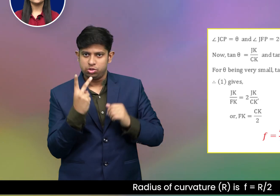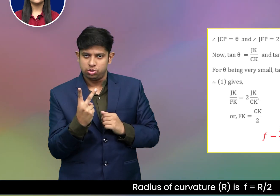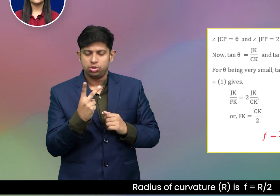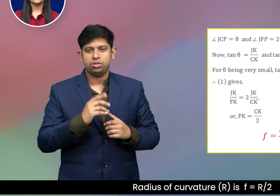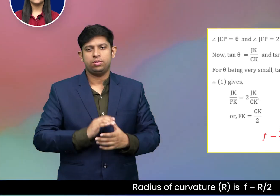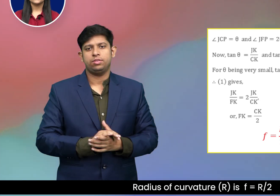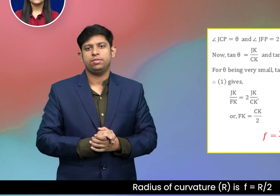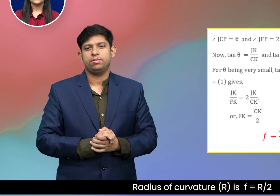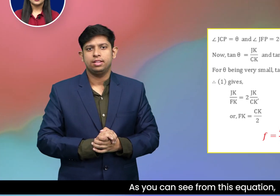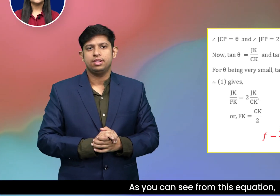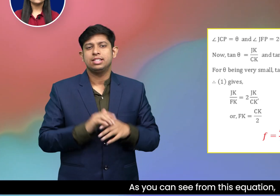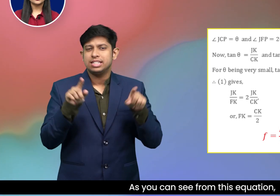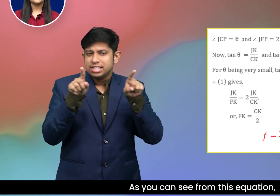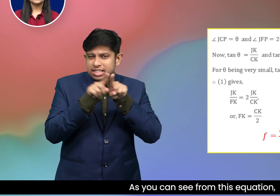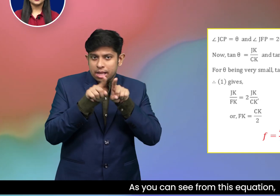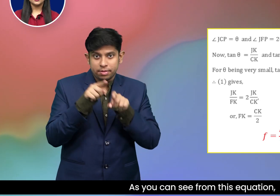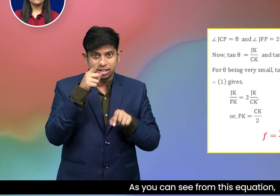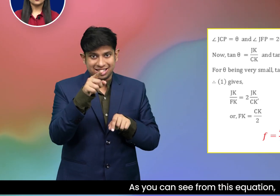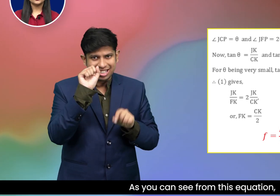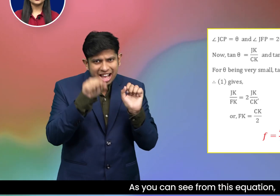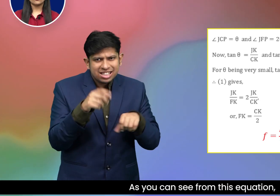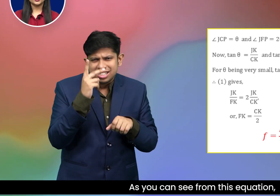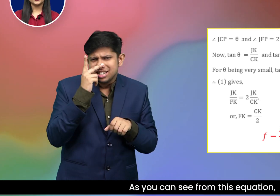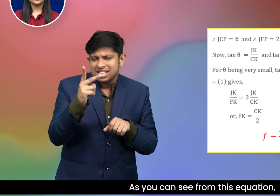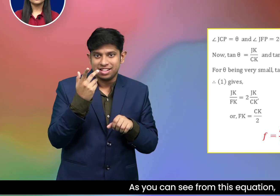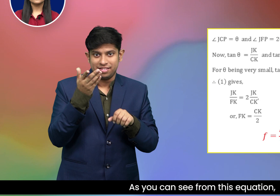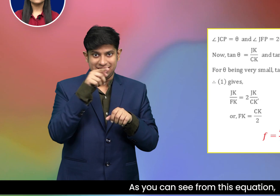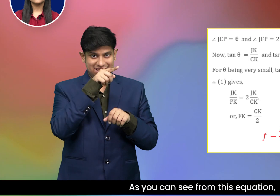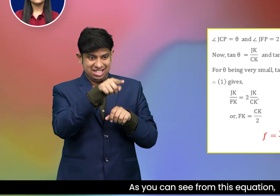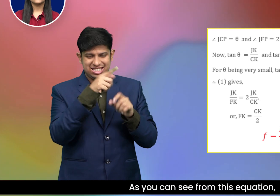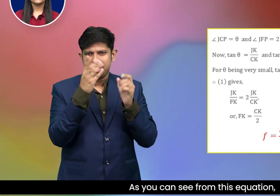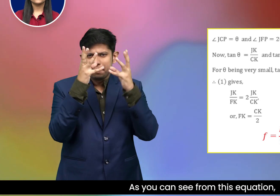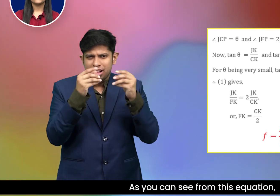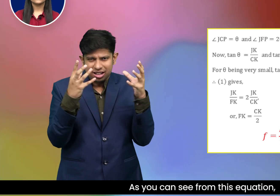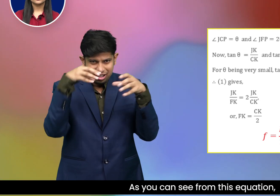2. As you can see from this equation,